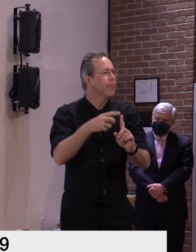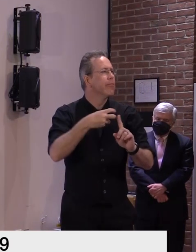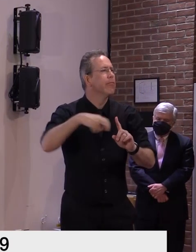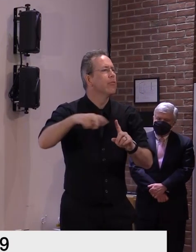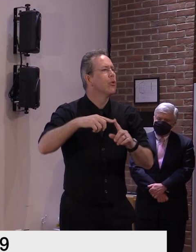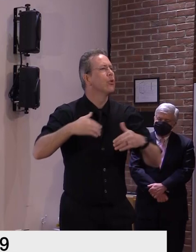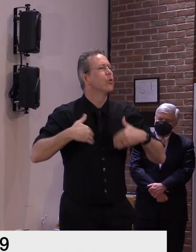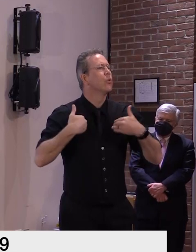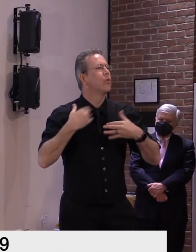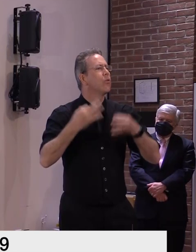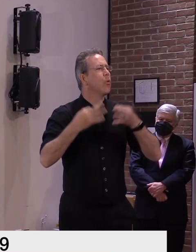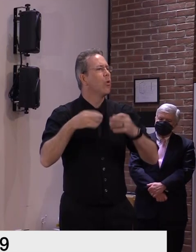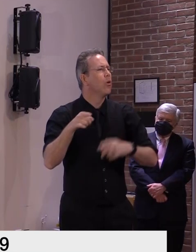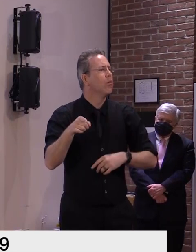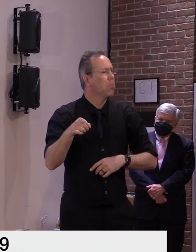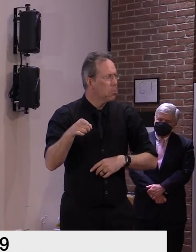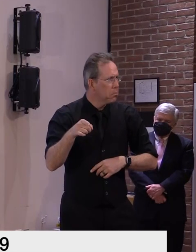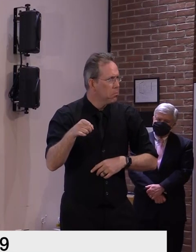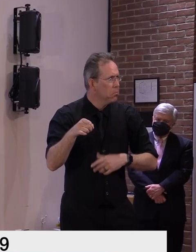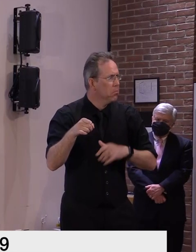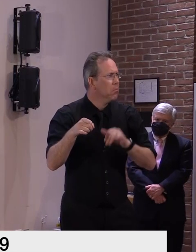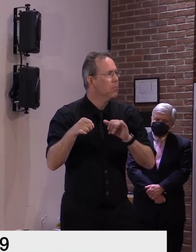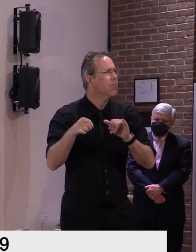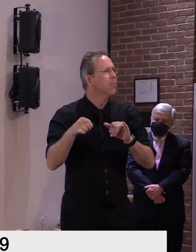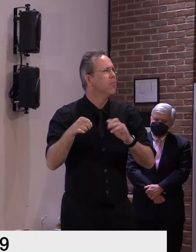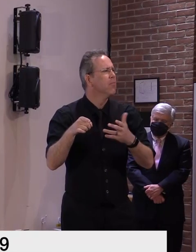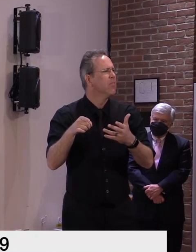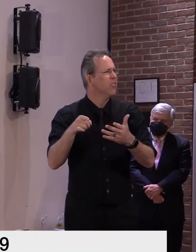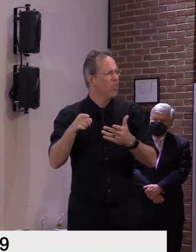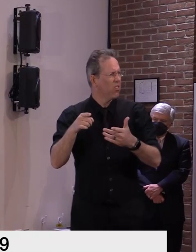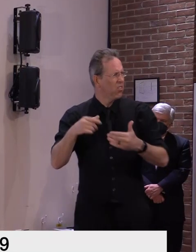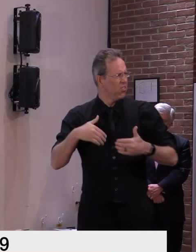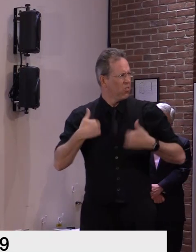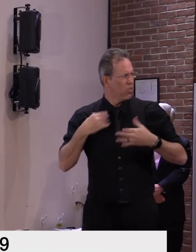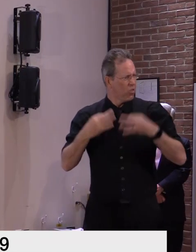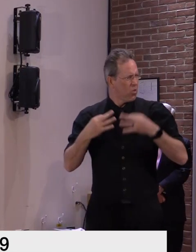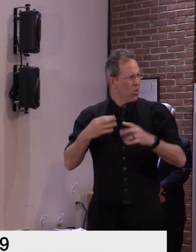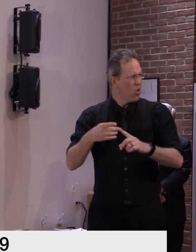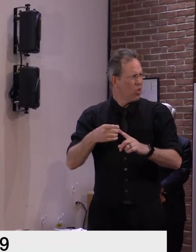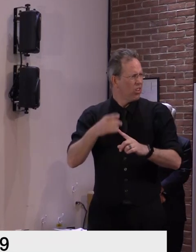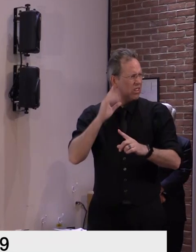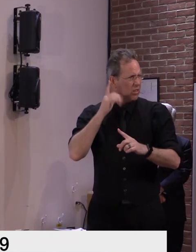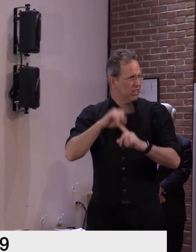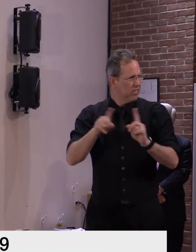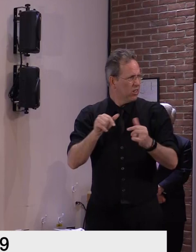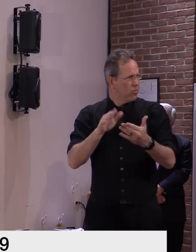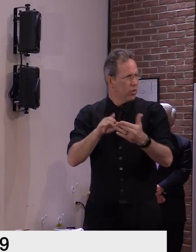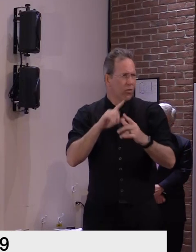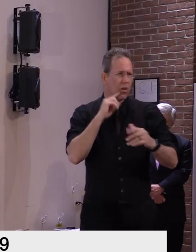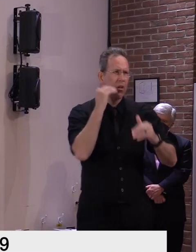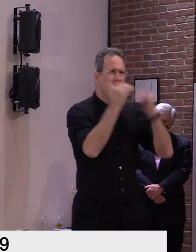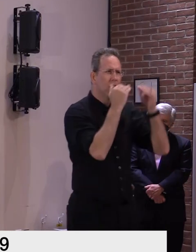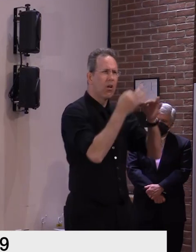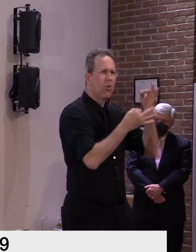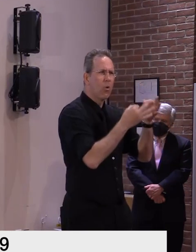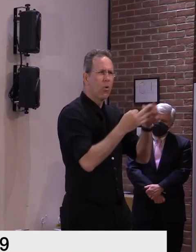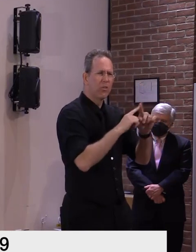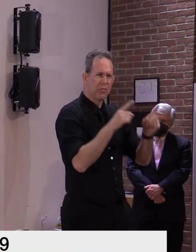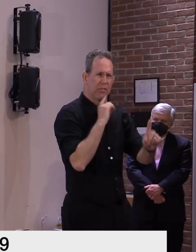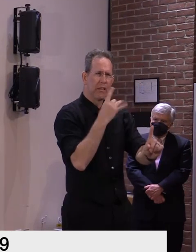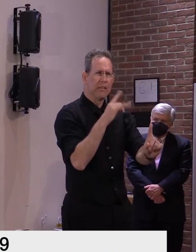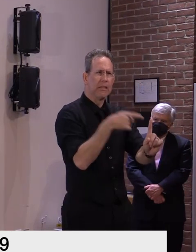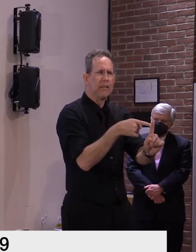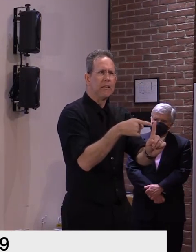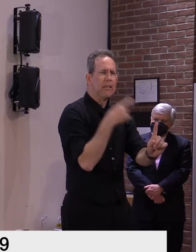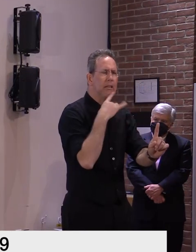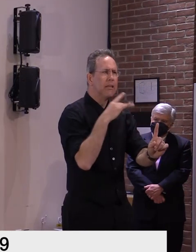court, that would wipe the shooting off his record when he turns 22 if convicted. I know you've had differences with State Attorney George